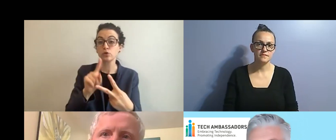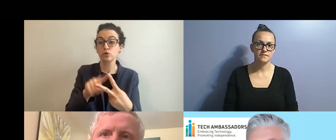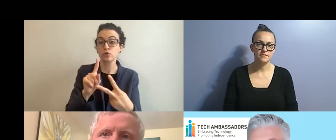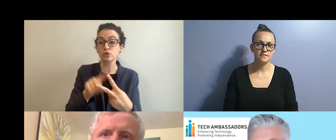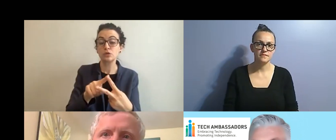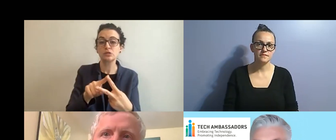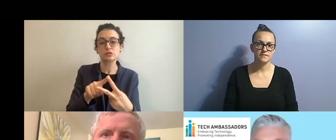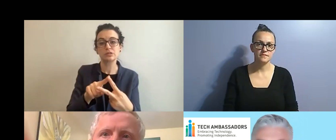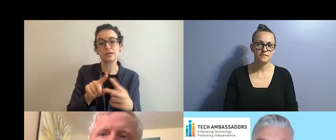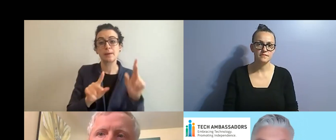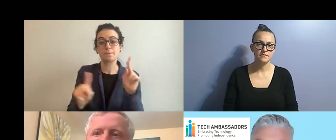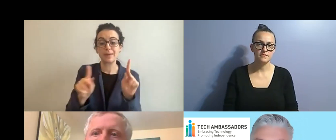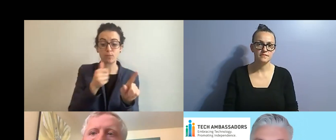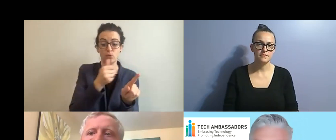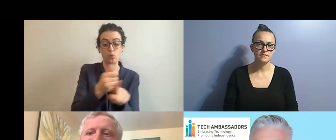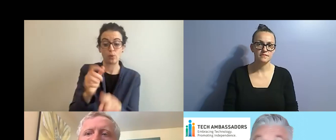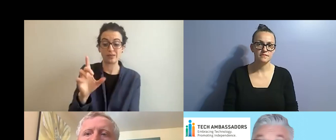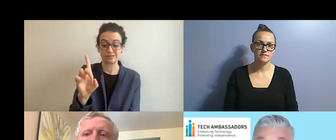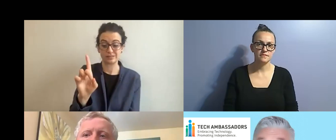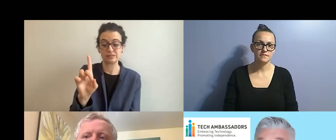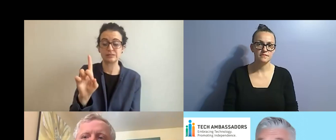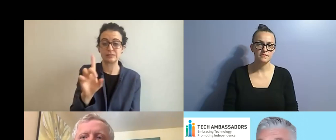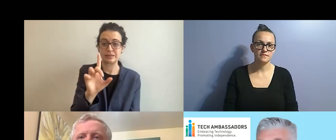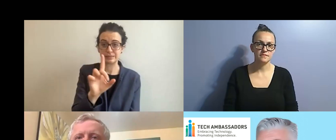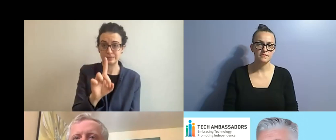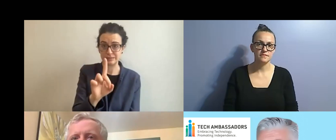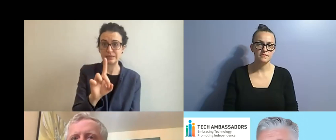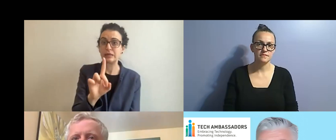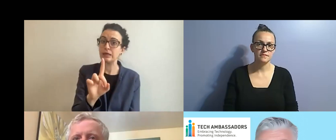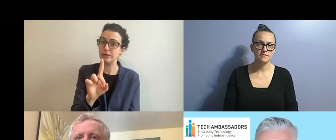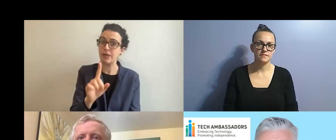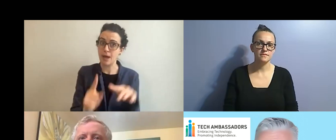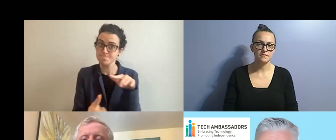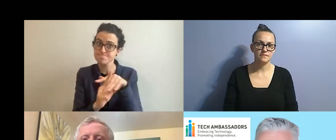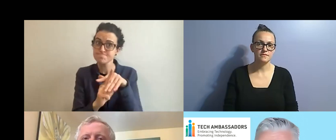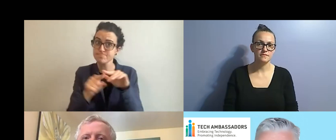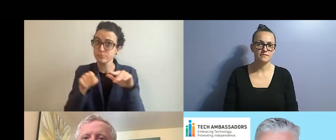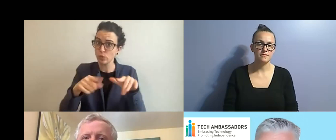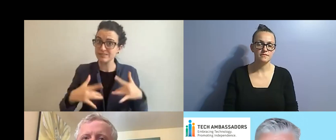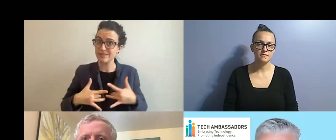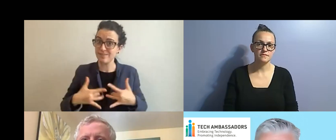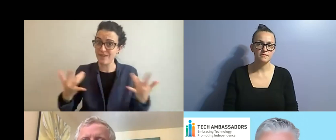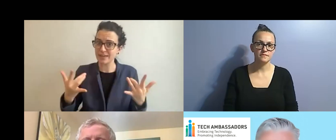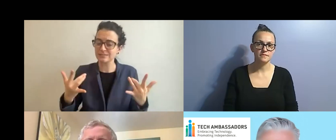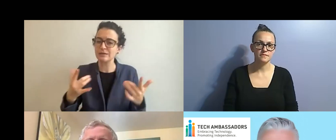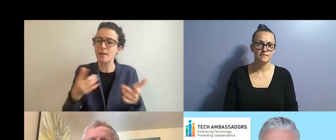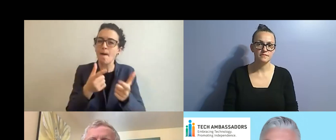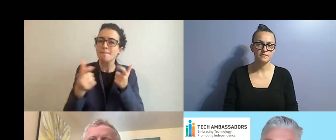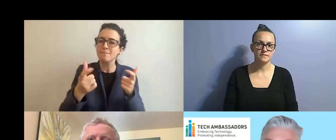barrier to people with developmental disabilities attending events like the one that we're having right now?